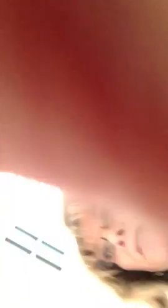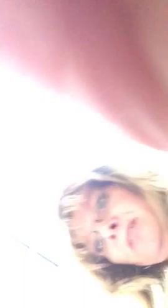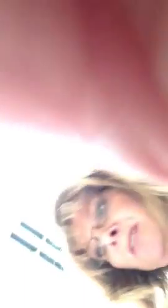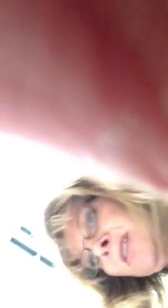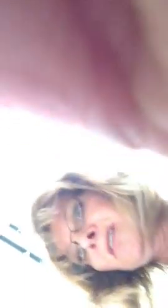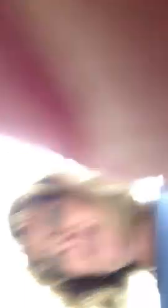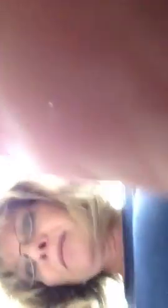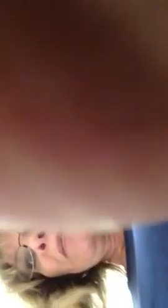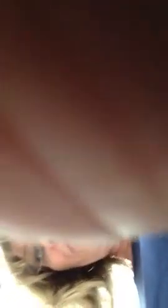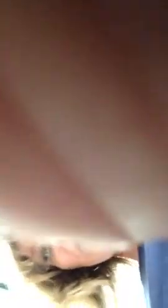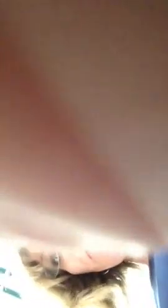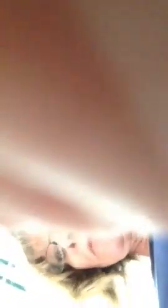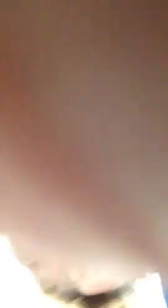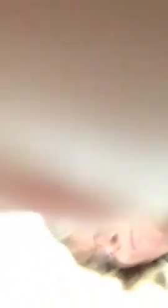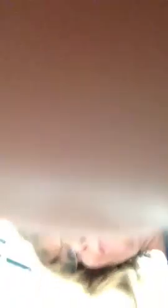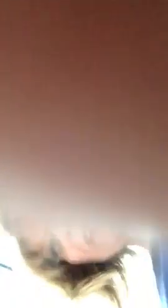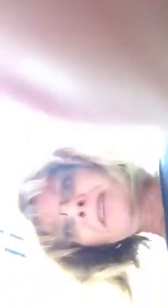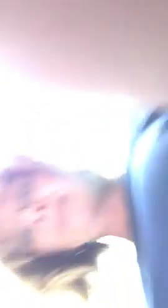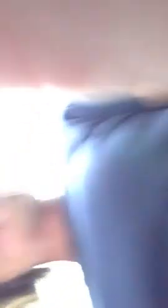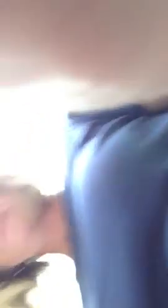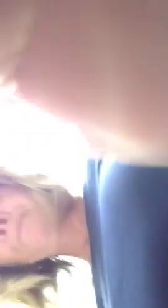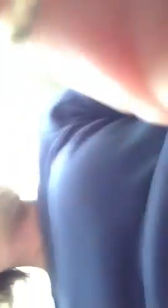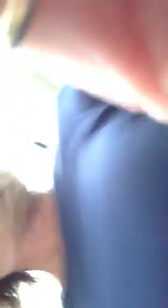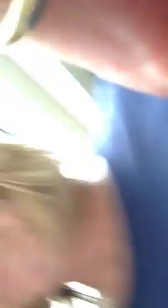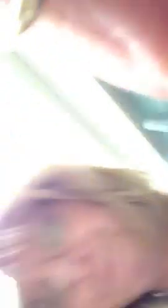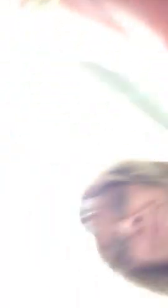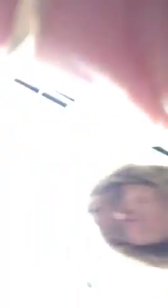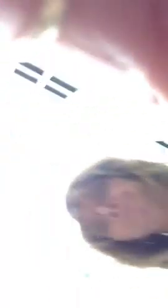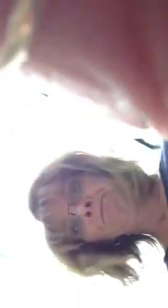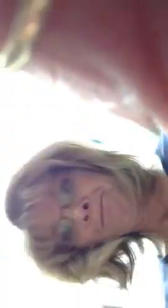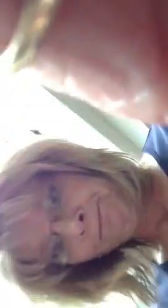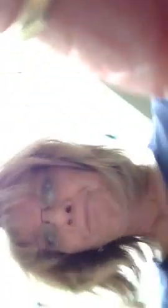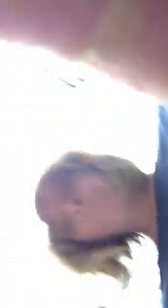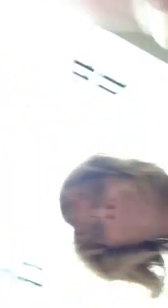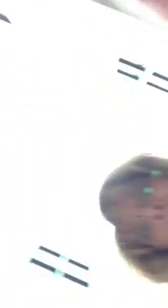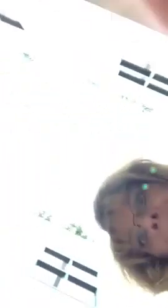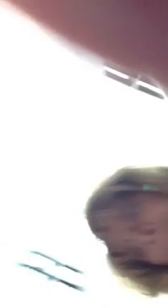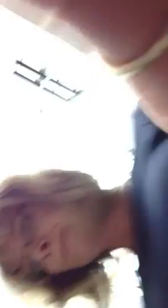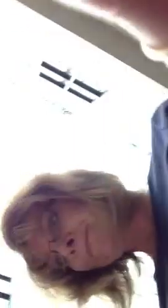That's my problem. I always forget how to do it.